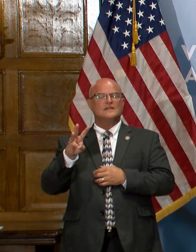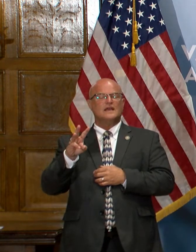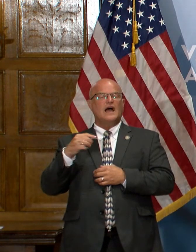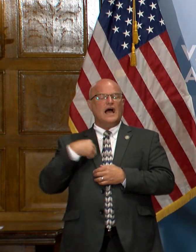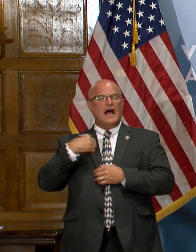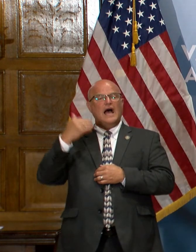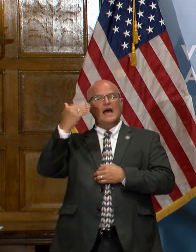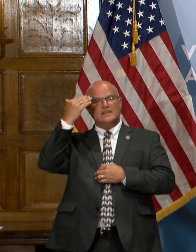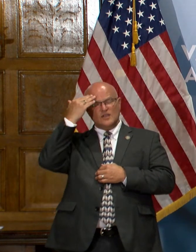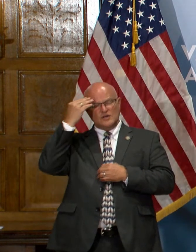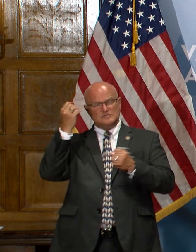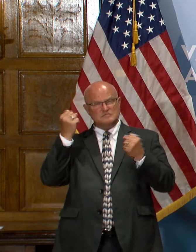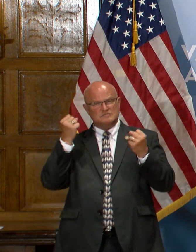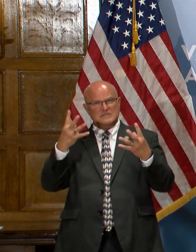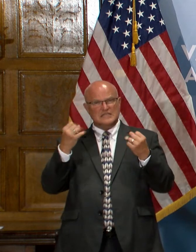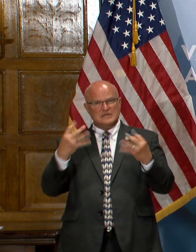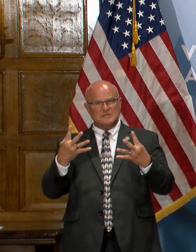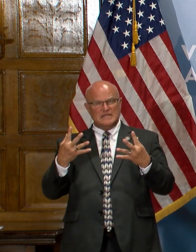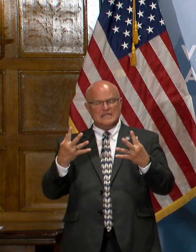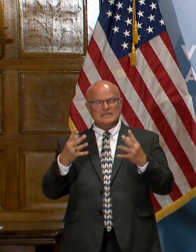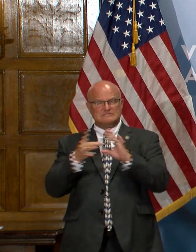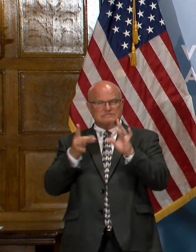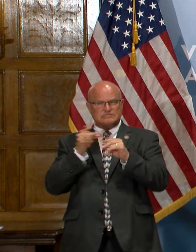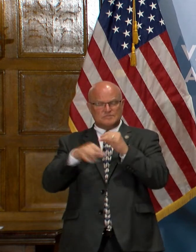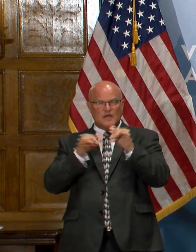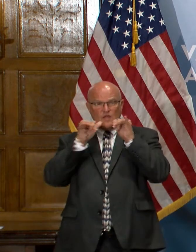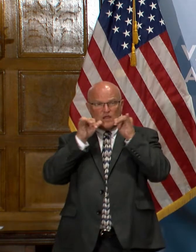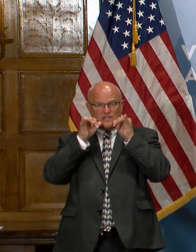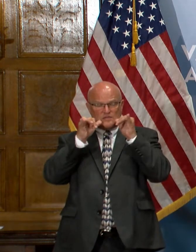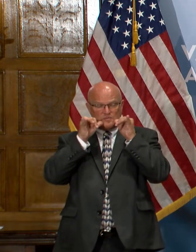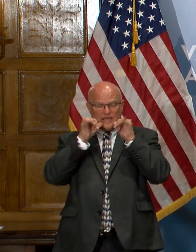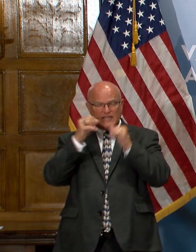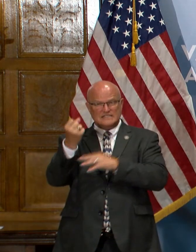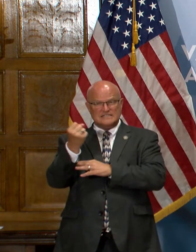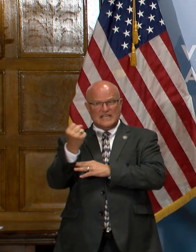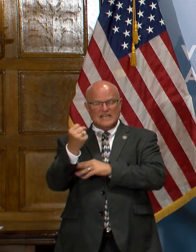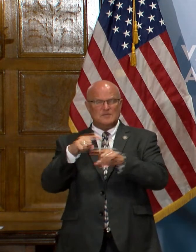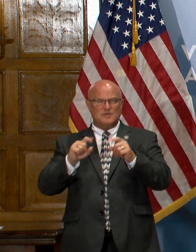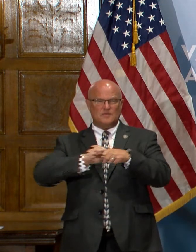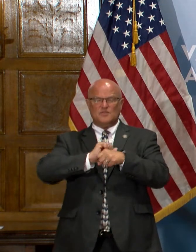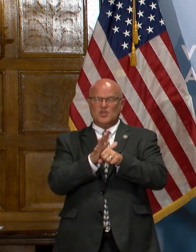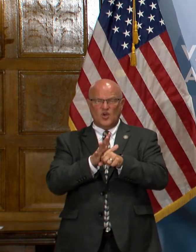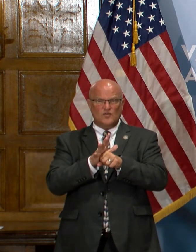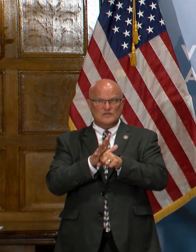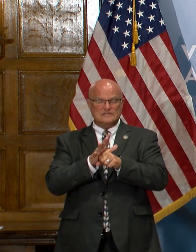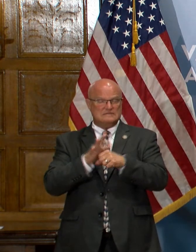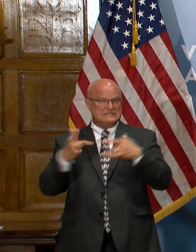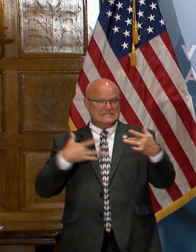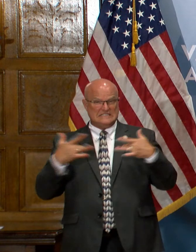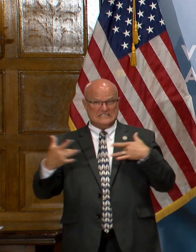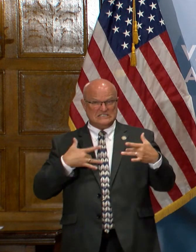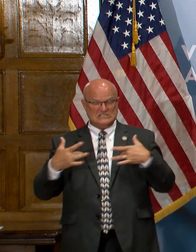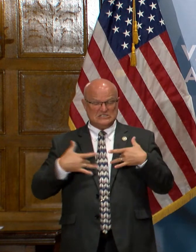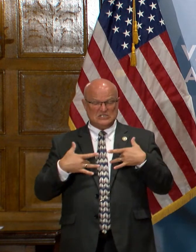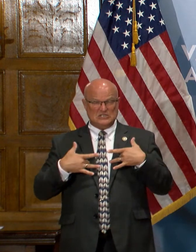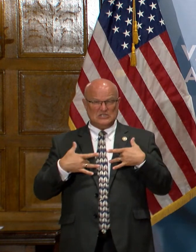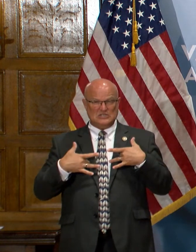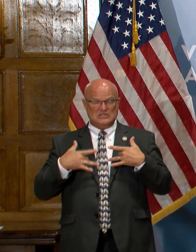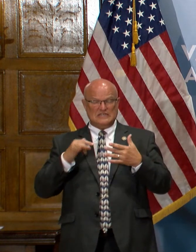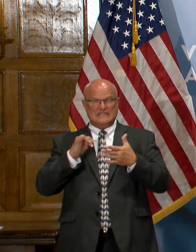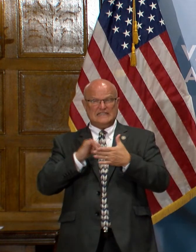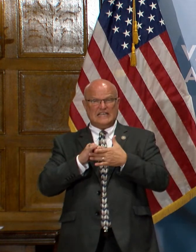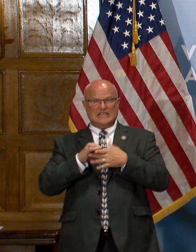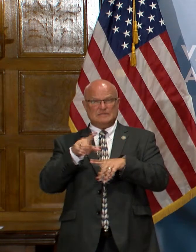there's a lot of excitement with the Razorbacks playing on Saturday, but with COVID numbers being the way they are, do you have any concerns that that could be a super spreader